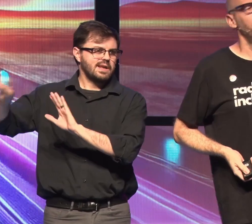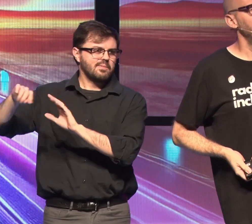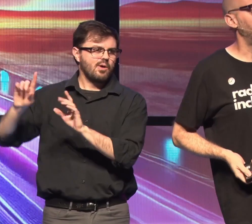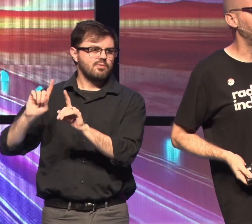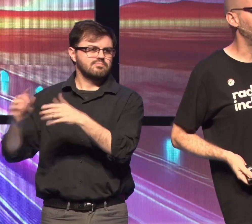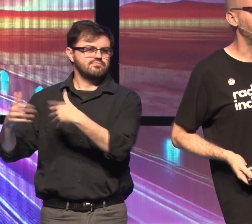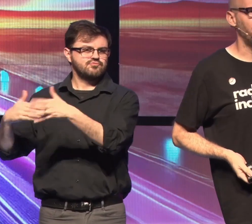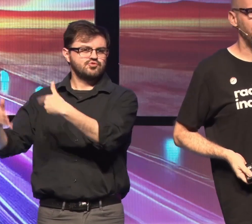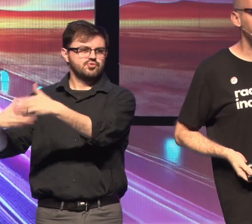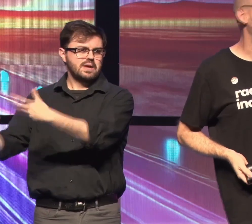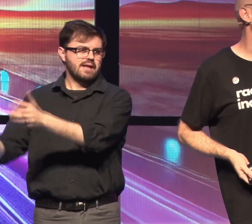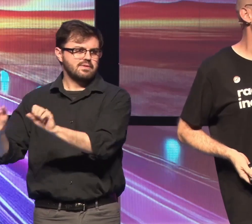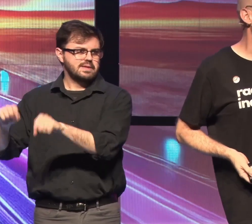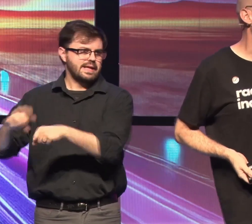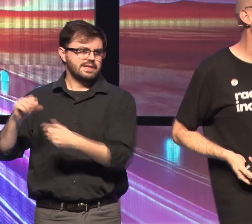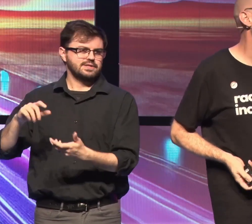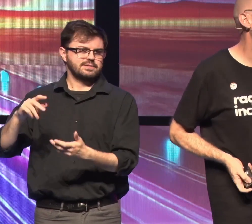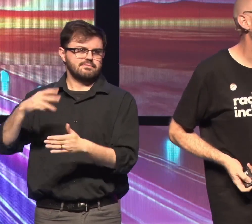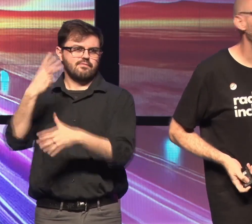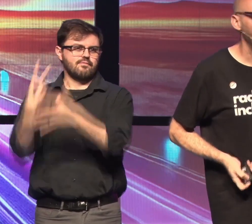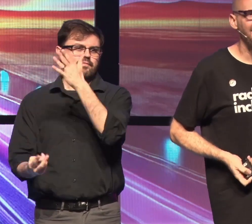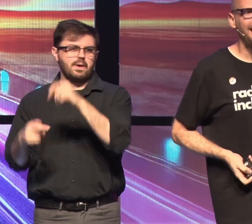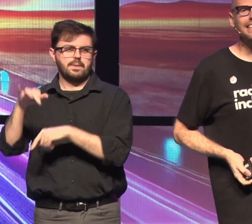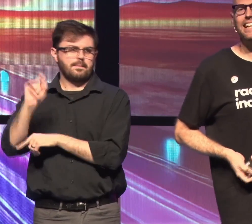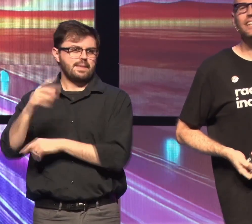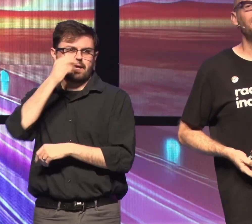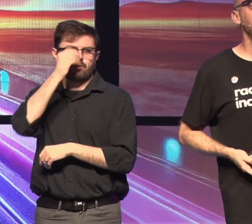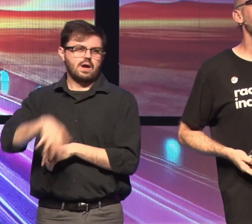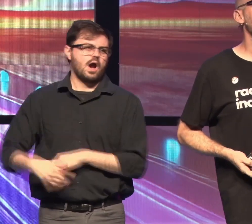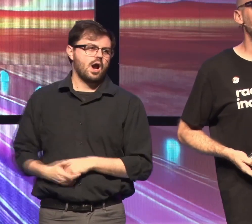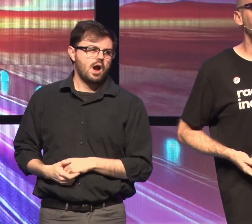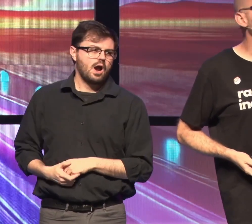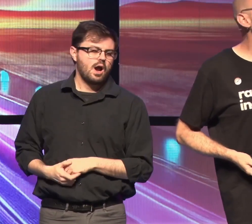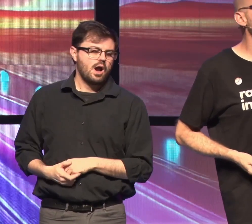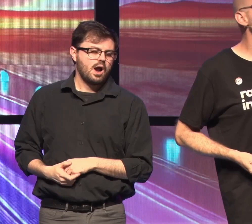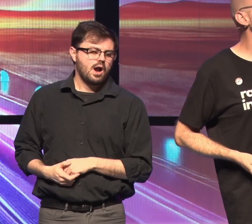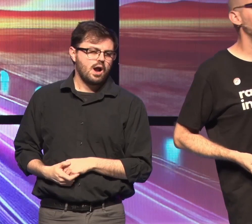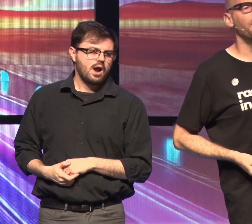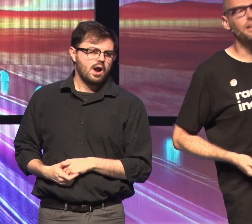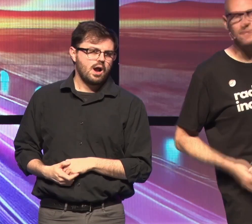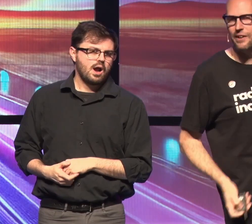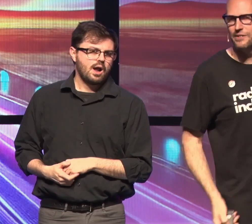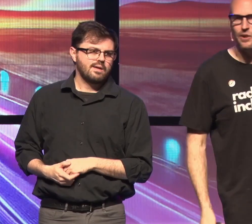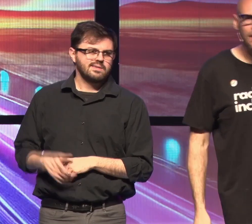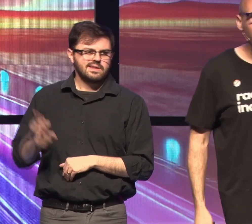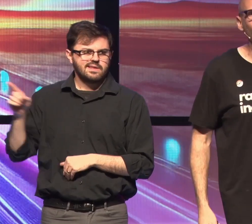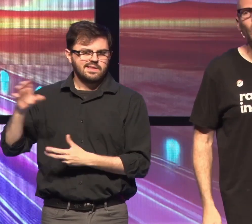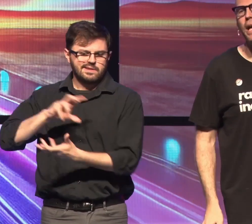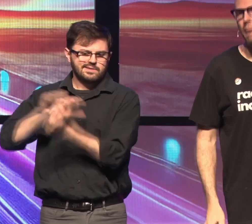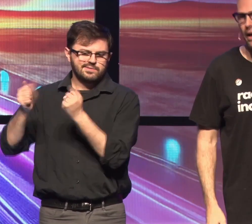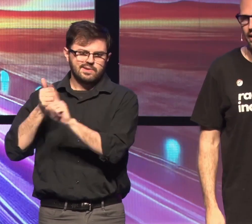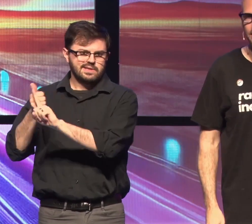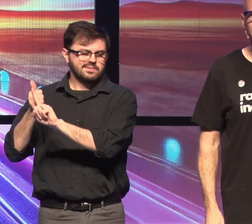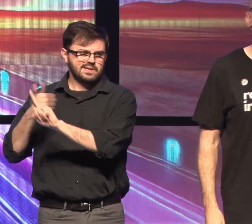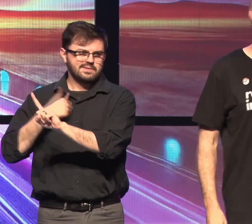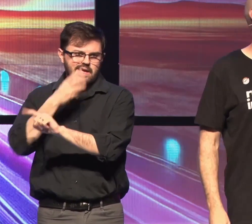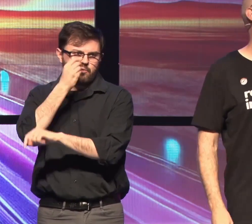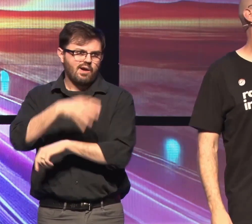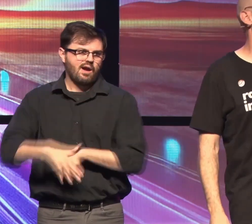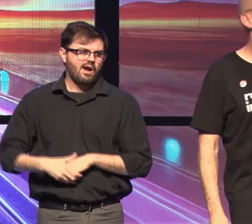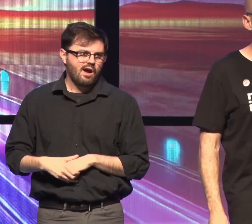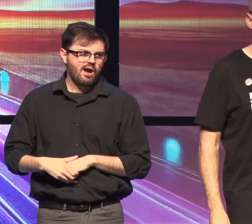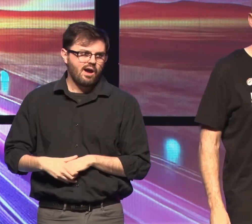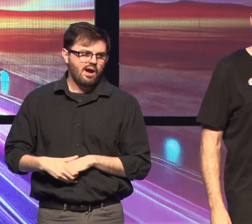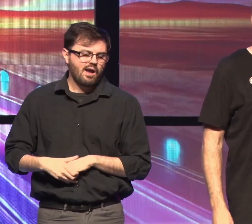He doesn't mean that literally, but he does, right? He's like, they're going to destroy themselves. Don't even worry about it. Just